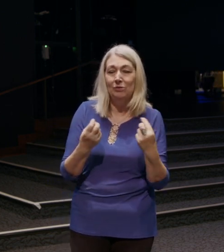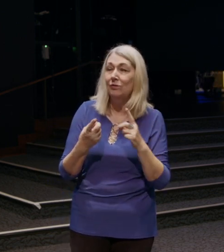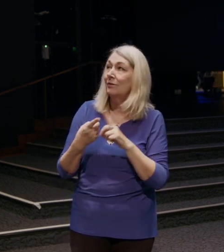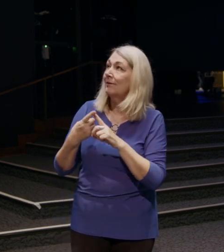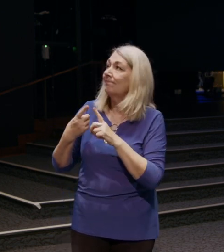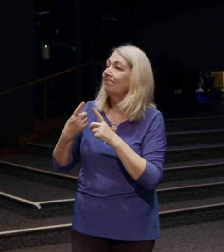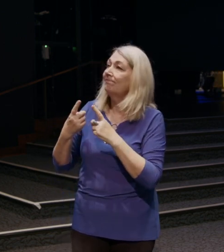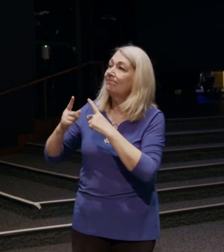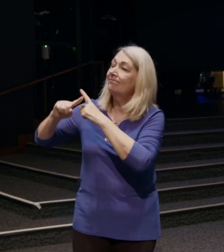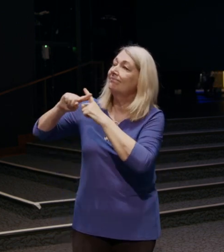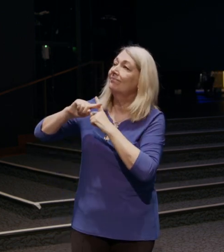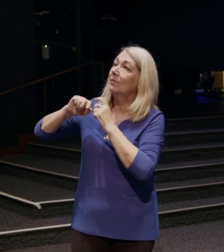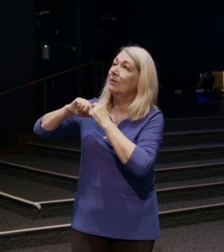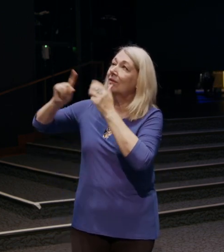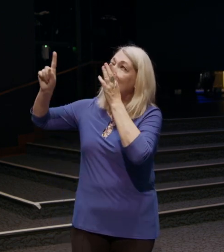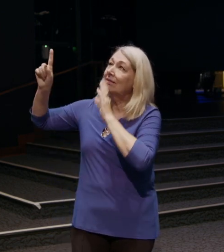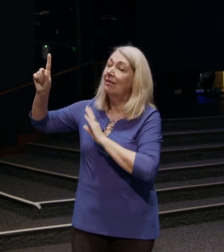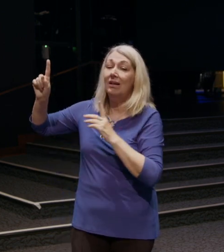Anything we do